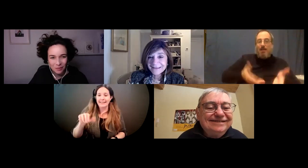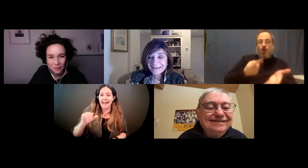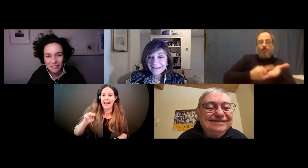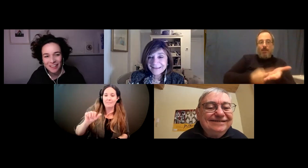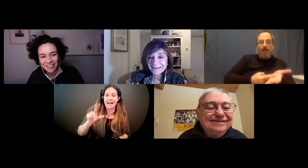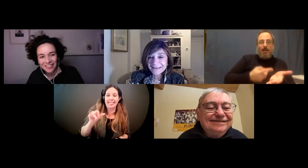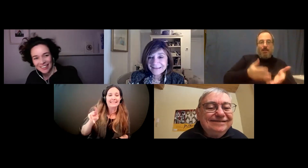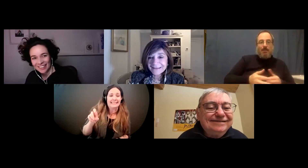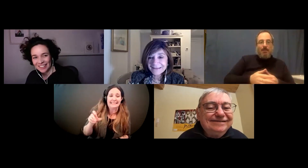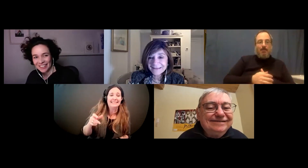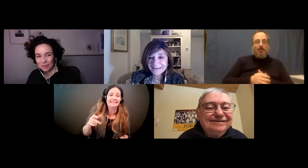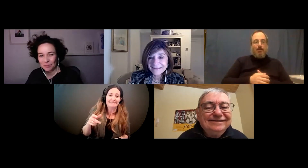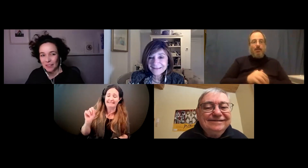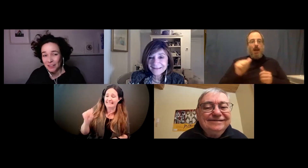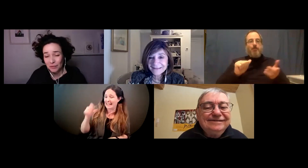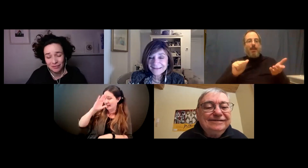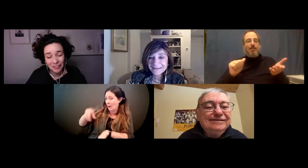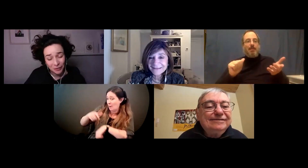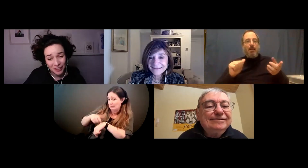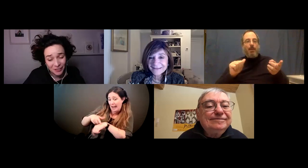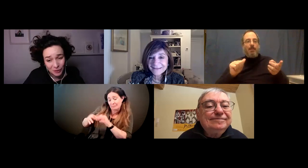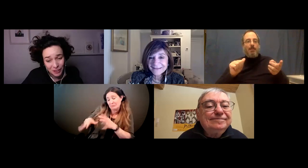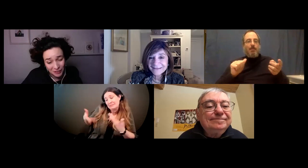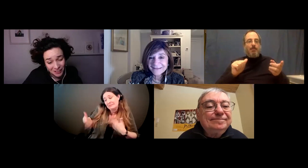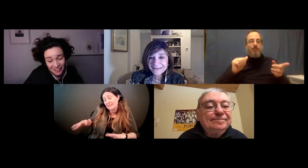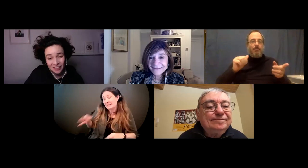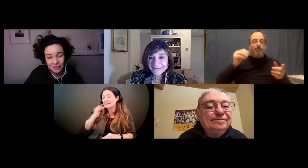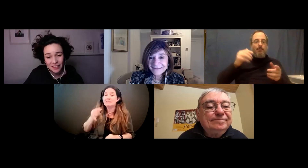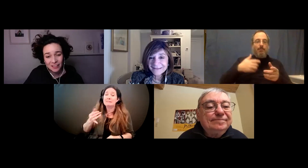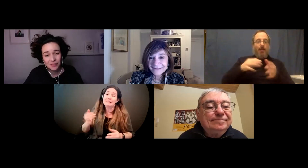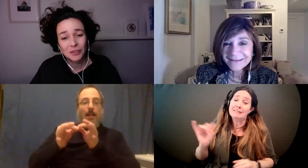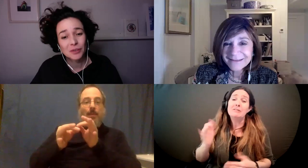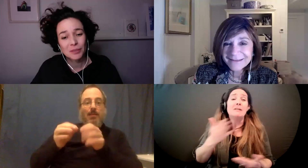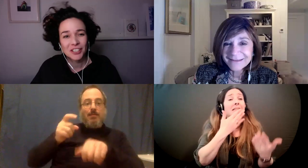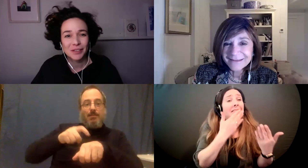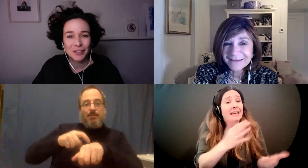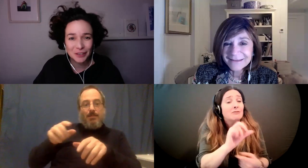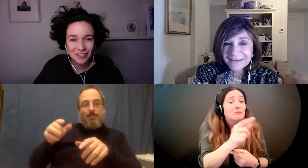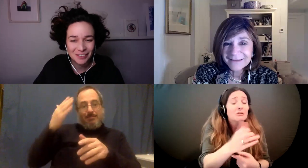and that won't be fair. So thank you again so much. Thanks, Serge, and thank you so